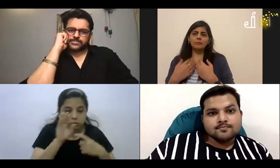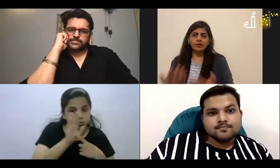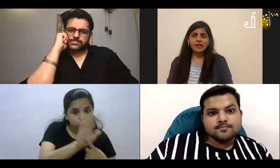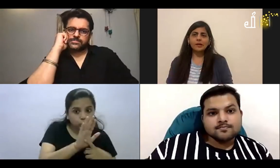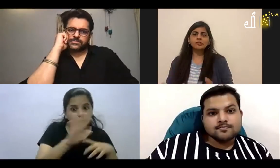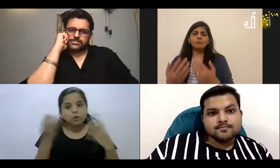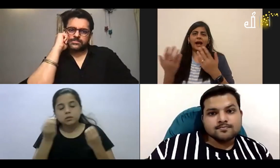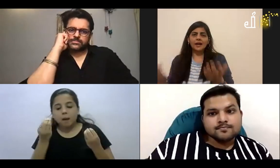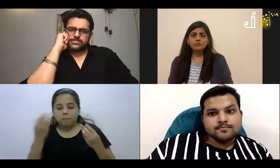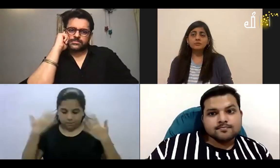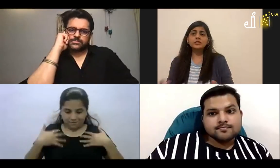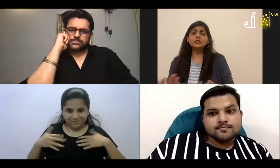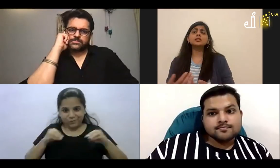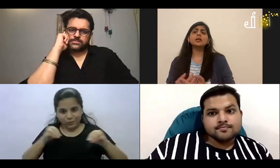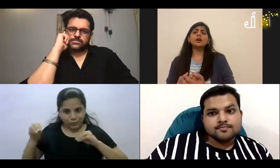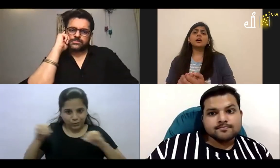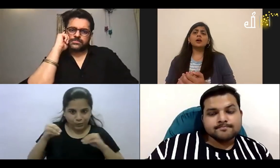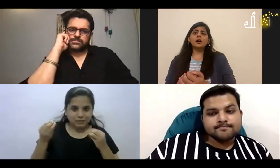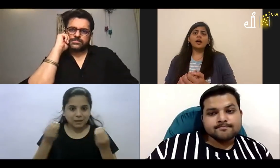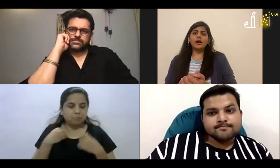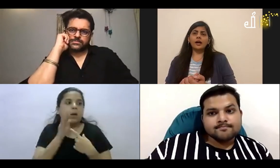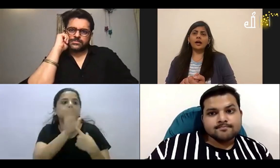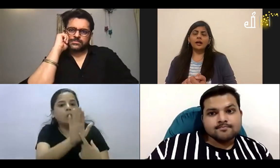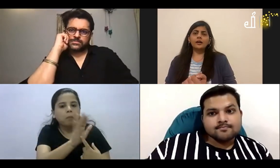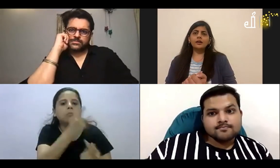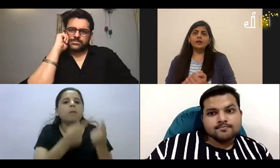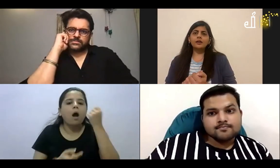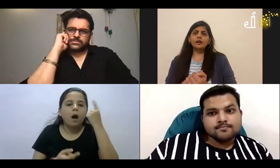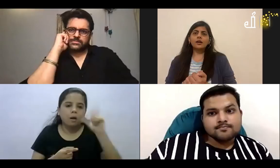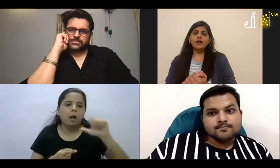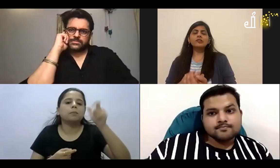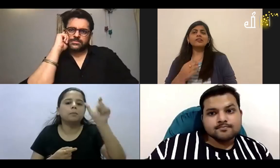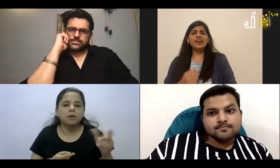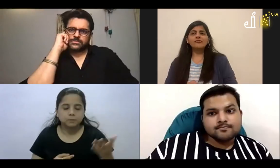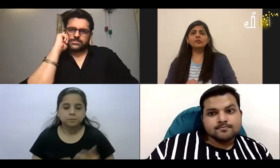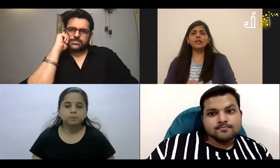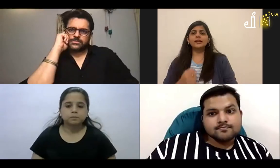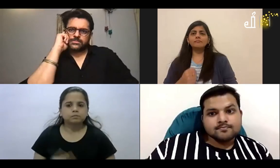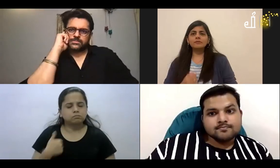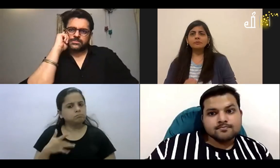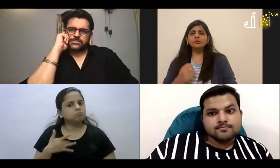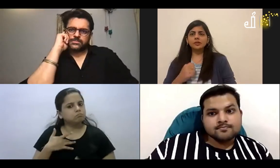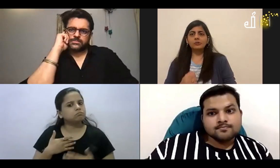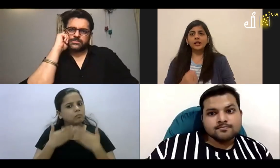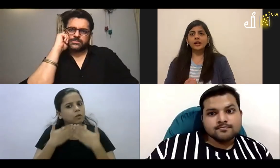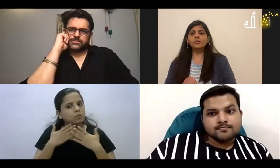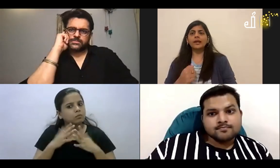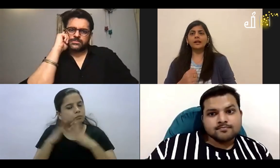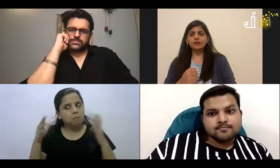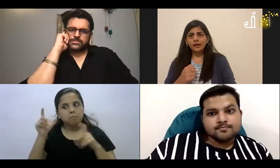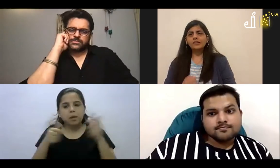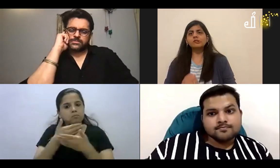to use my body language or my hand movements. And I I feel grateful that there are people out there